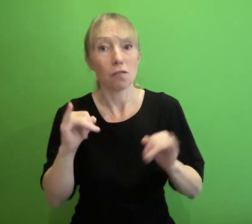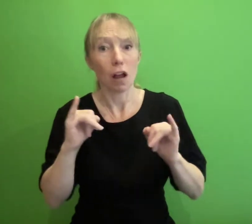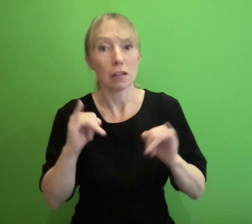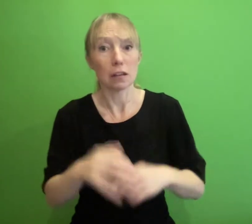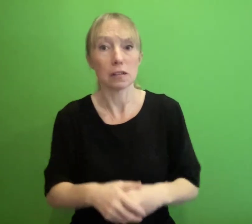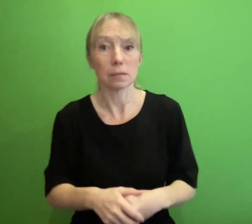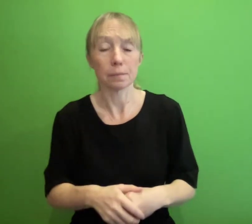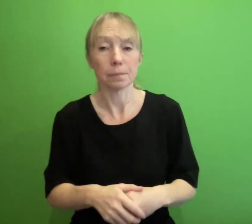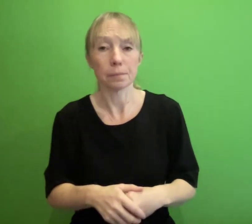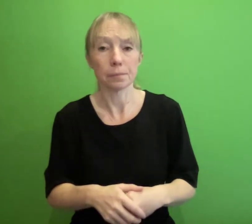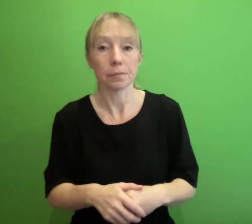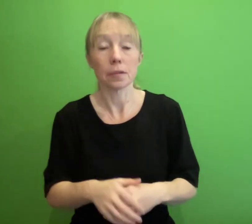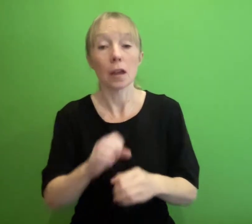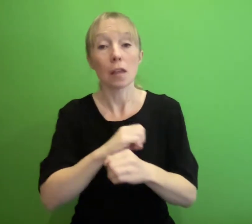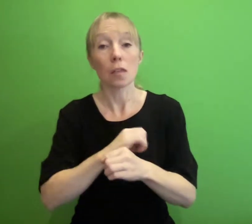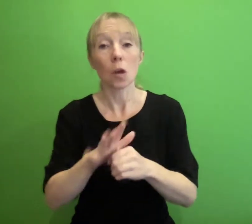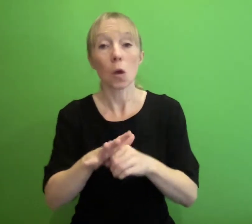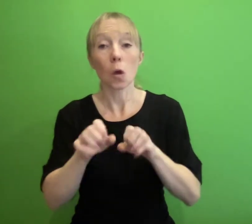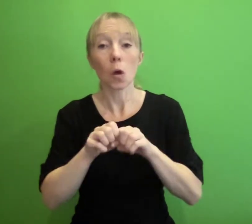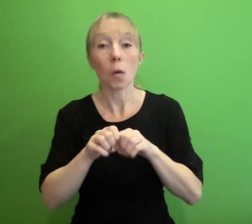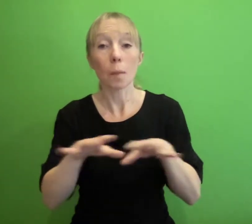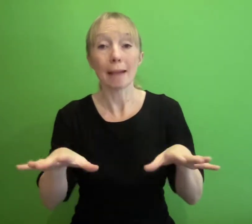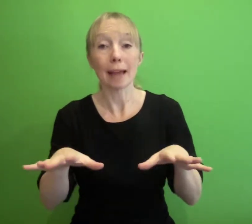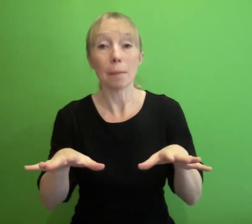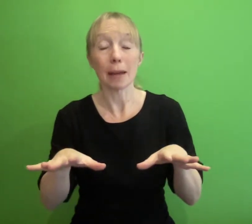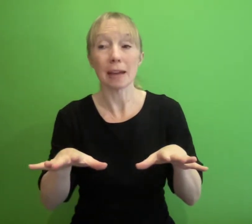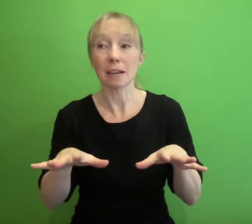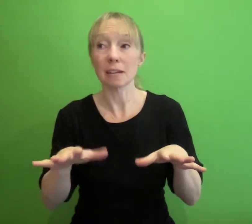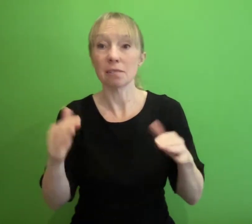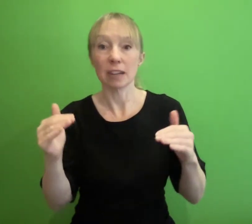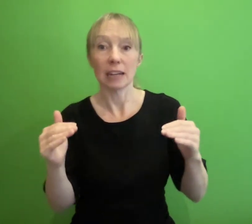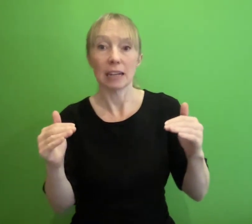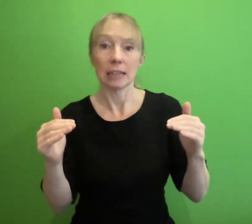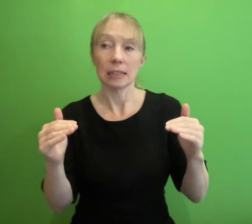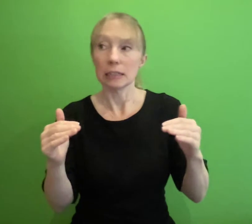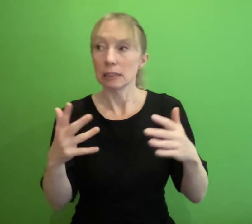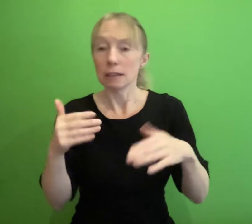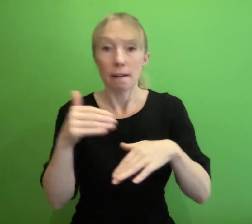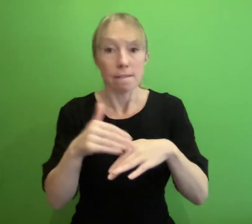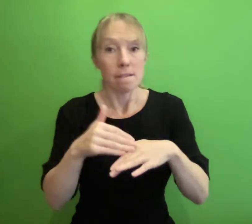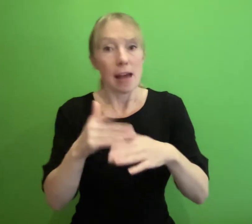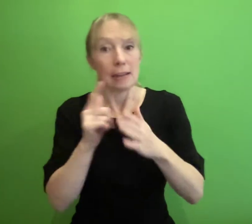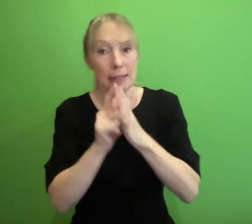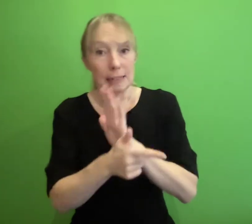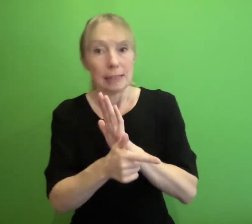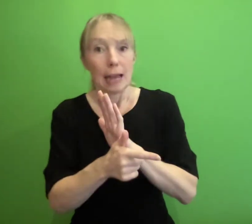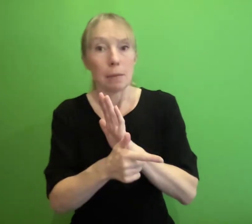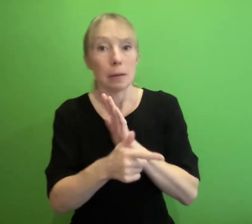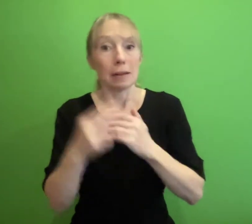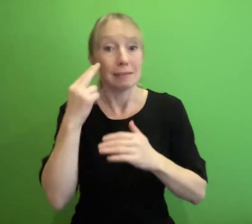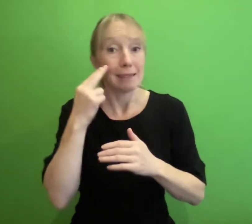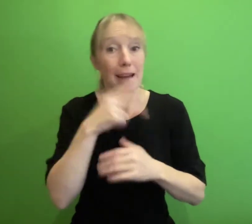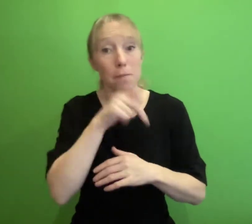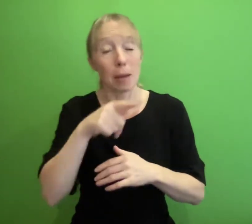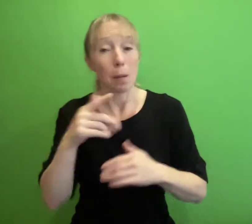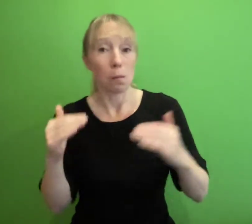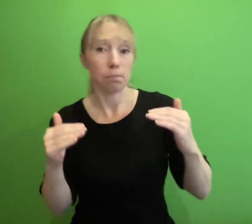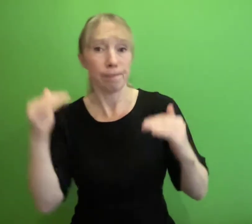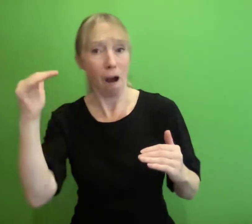The COVID pandemic has disproportionately affected and continues to affect deaf and disabled people. With the sector back to